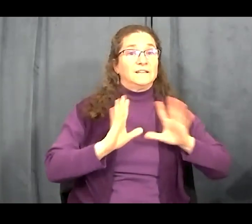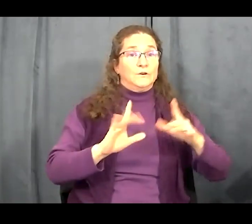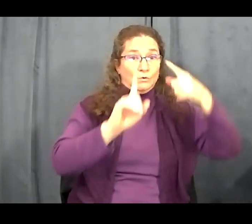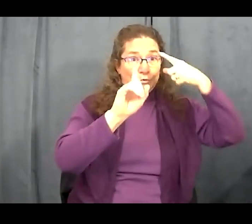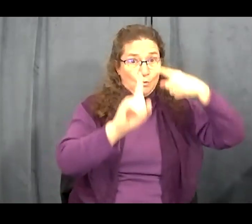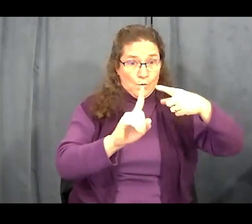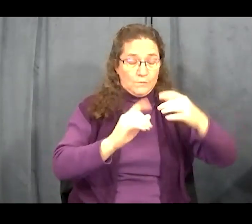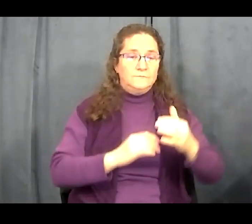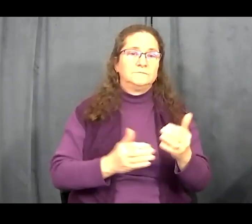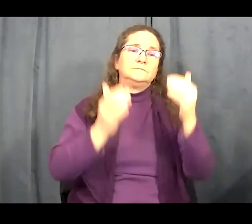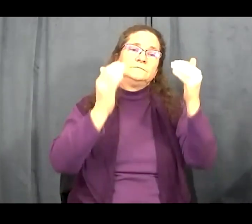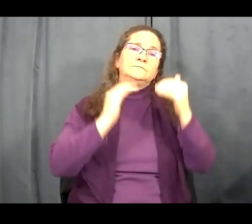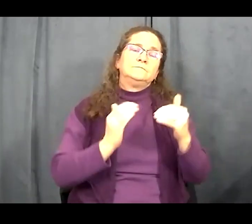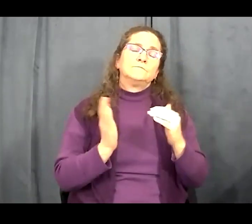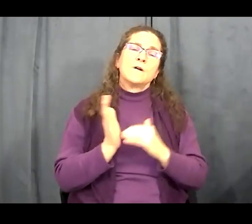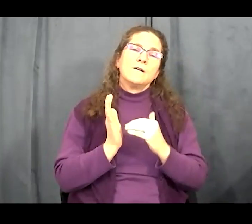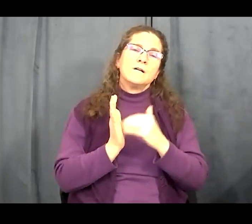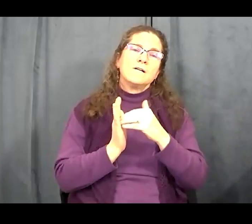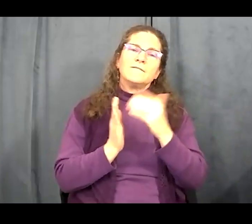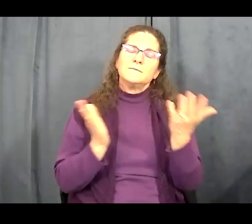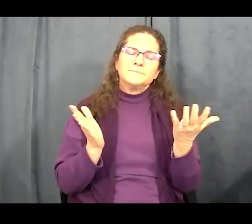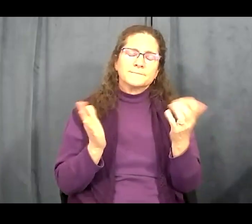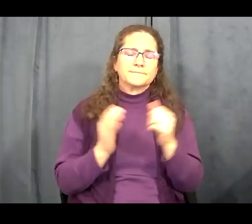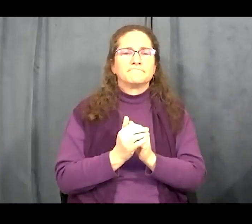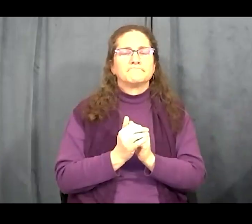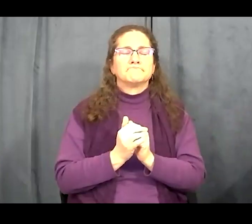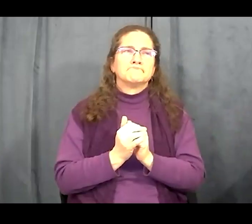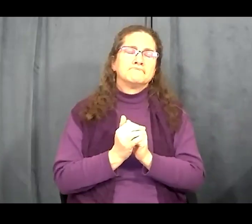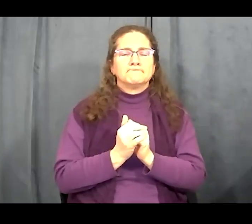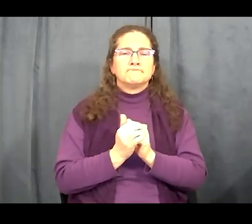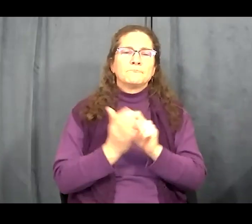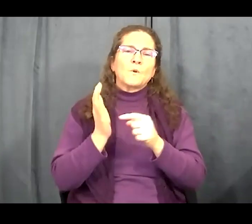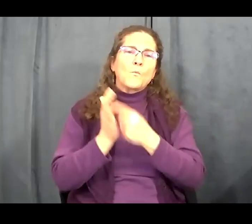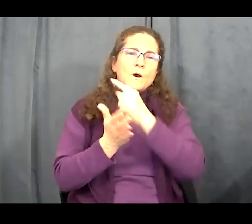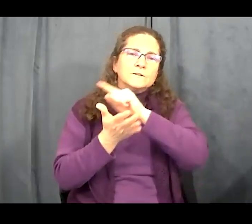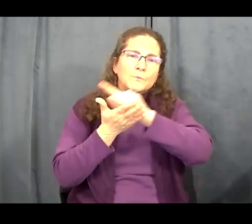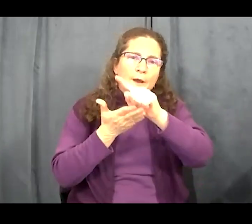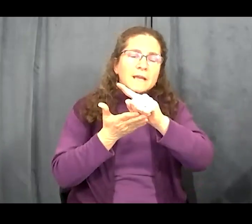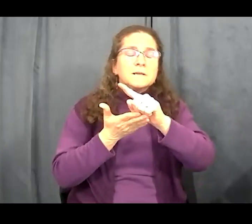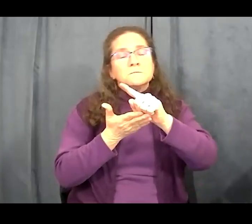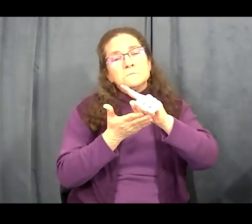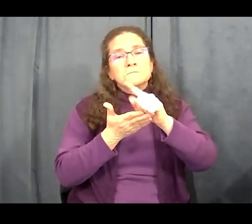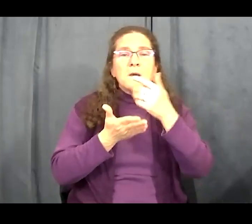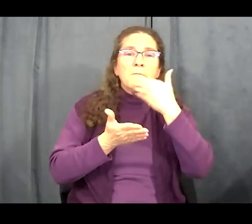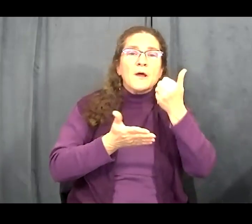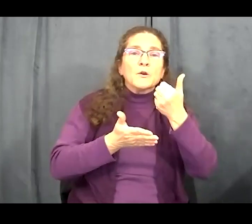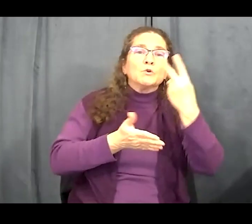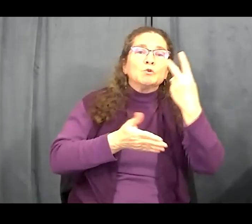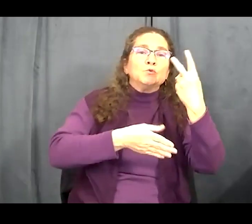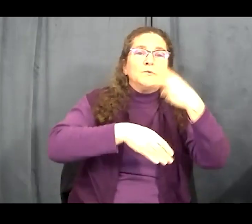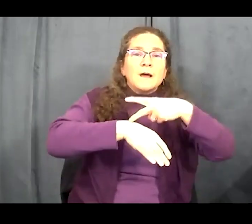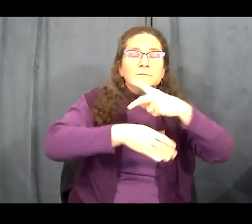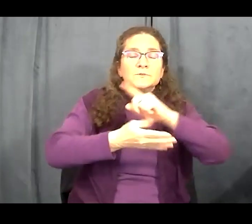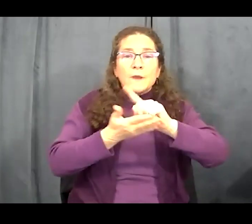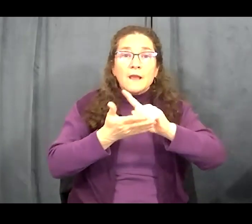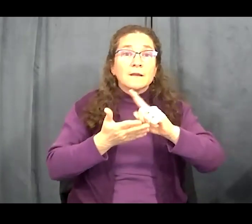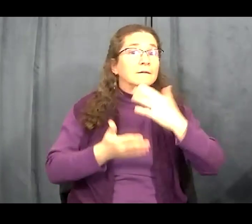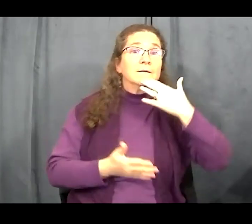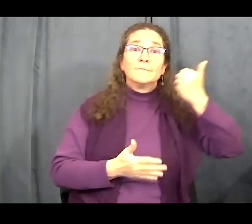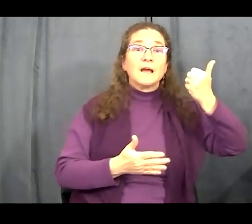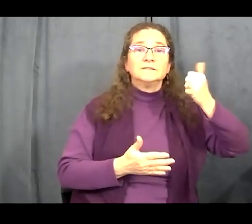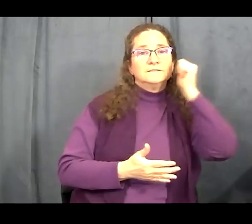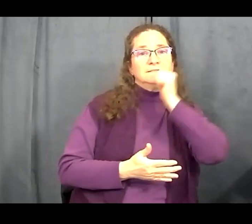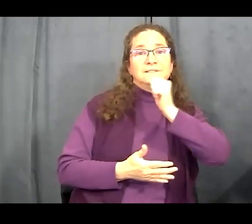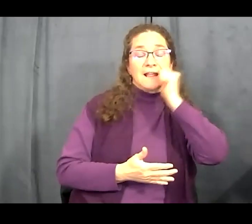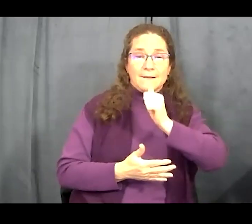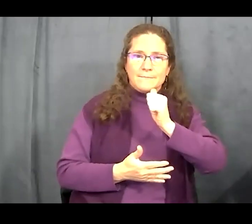Frequency, it should be at least once a week, if not twice, but even better would be daily. If you think about how often you have English